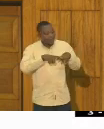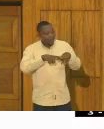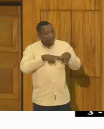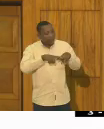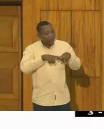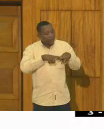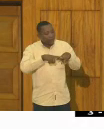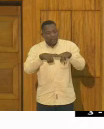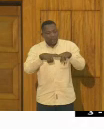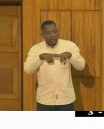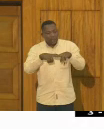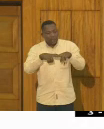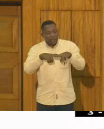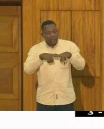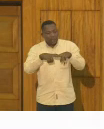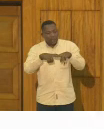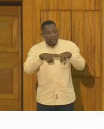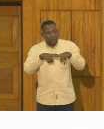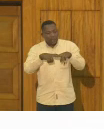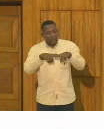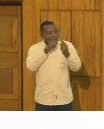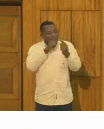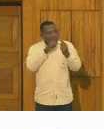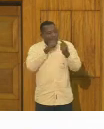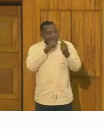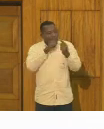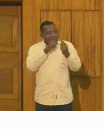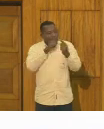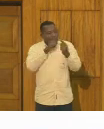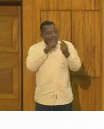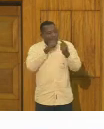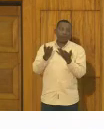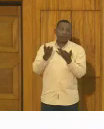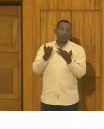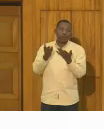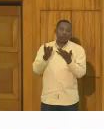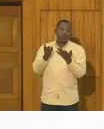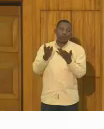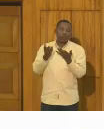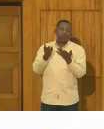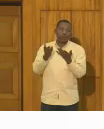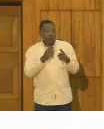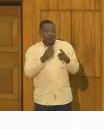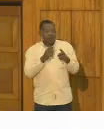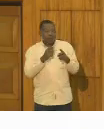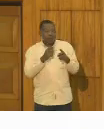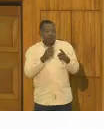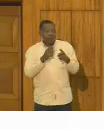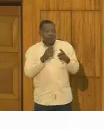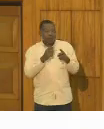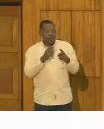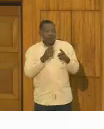key populations. In conclusion, from this review, we're able to see that efficacy is the